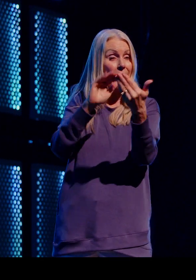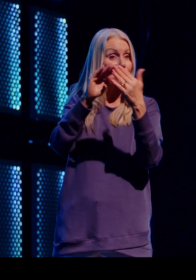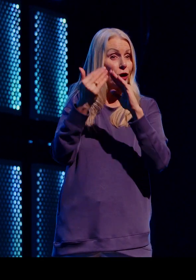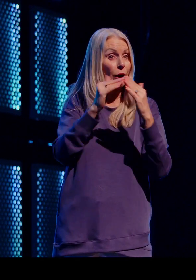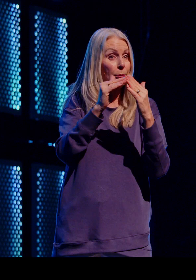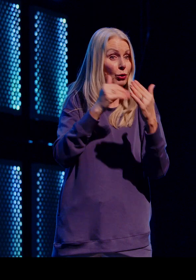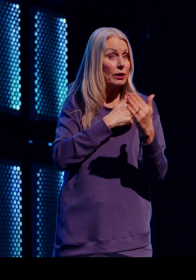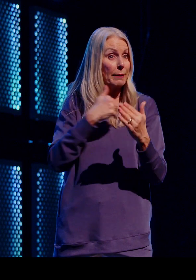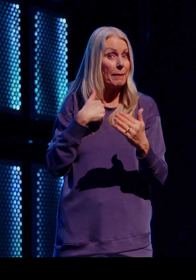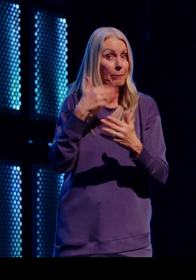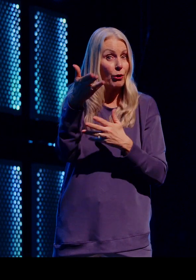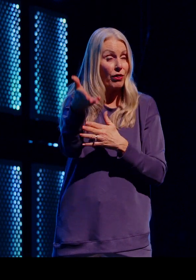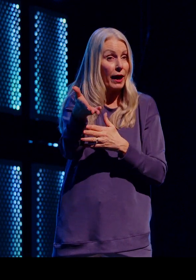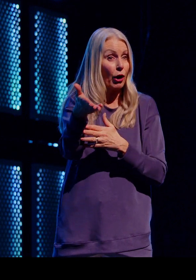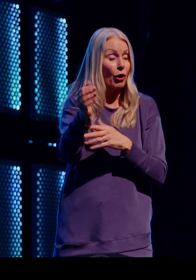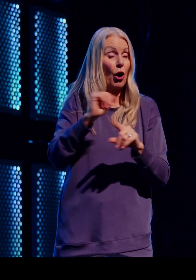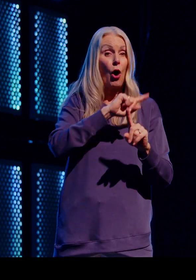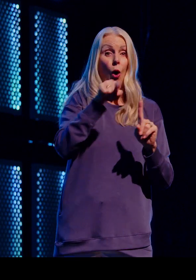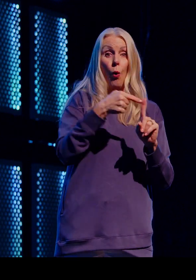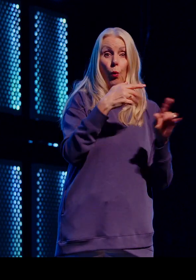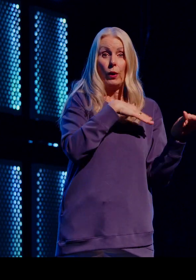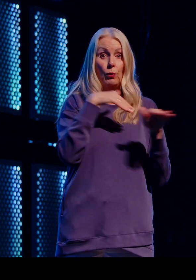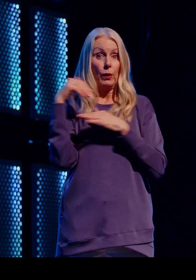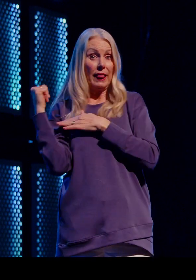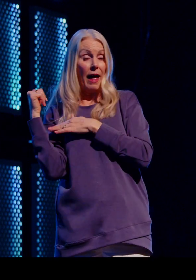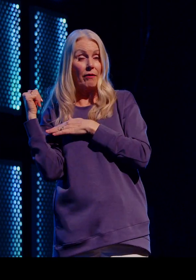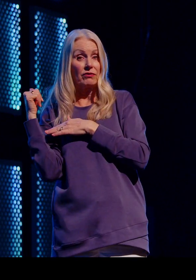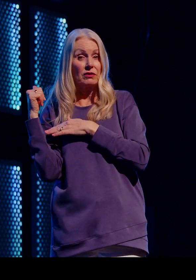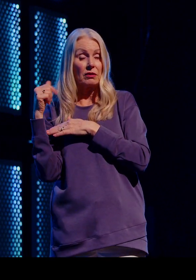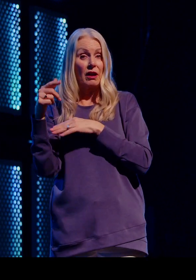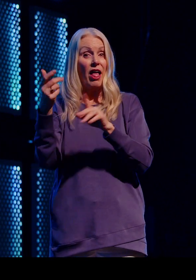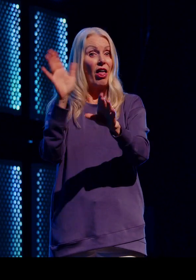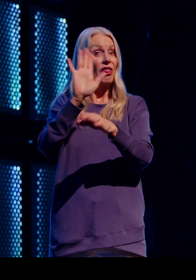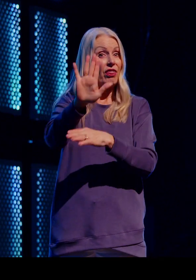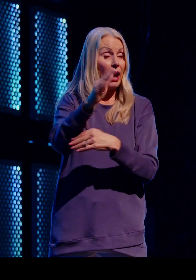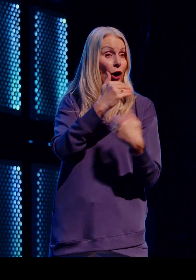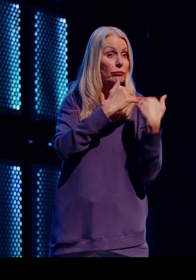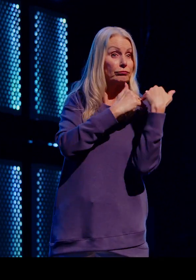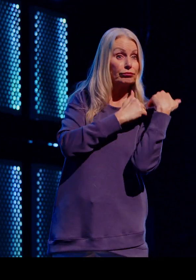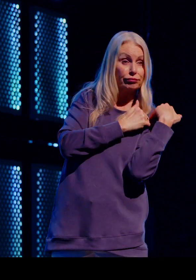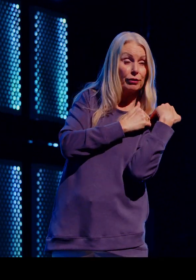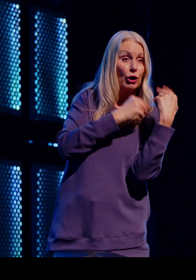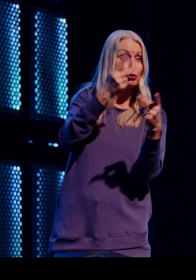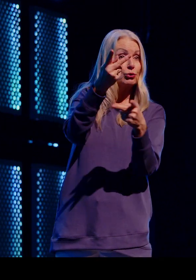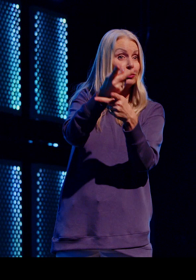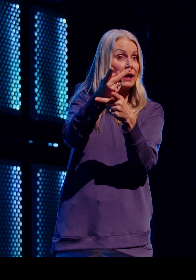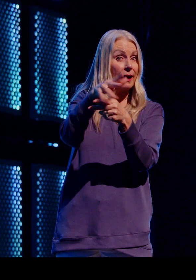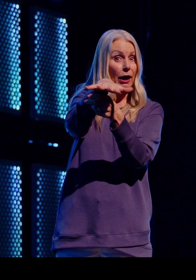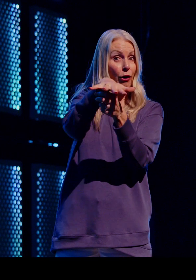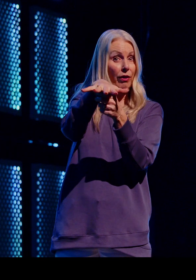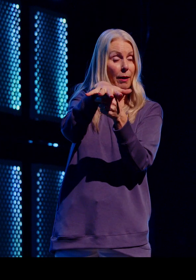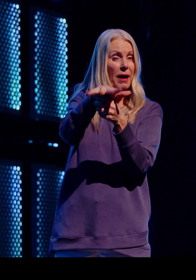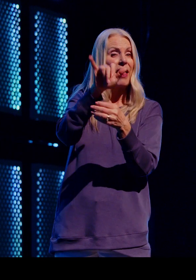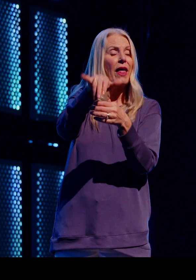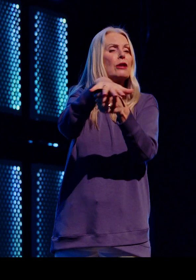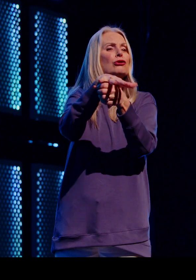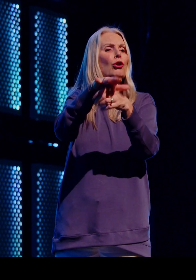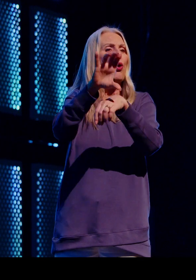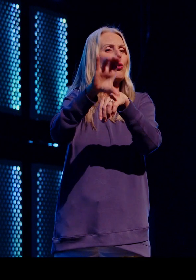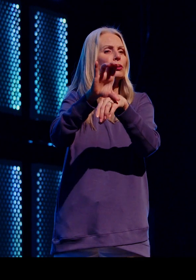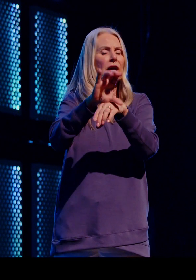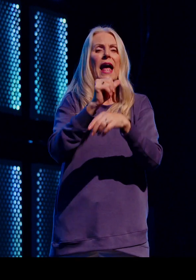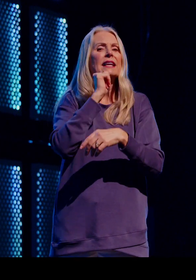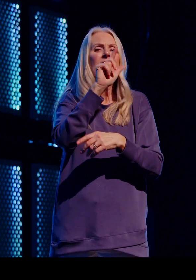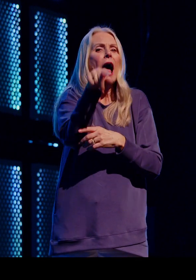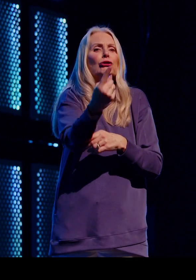member. Once we left, they had to take care of. It is the local church's responsibility. It isn't for us to